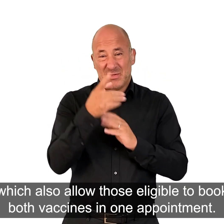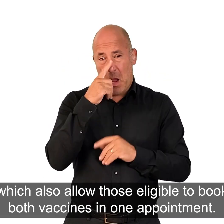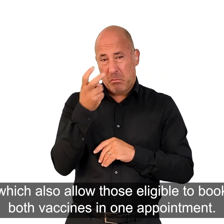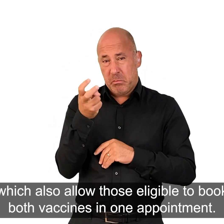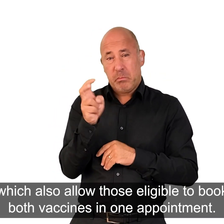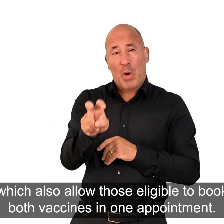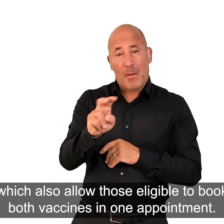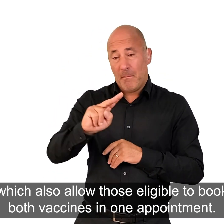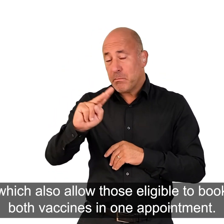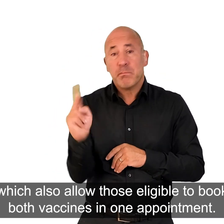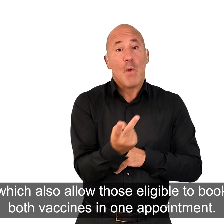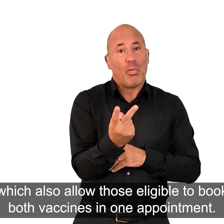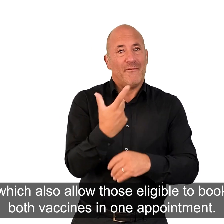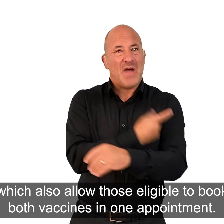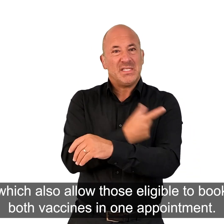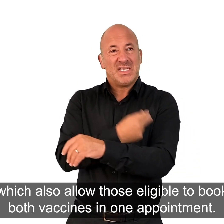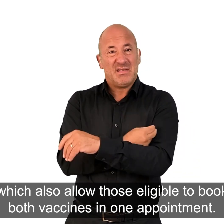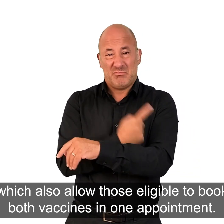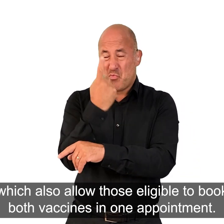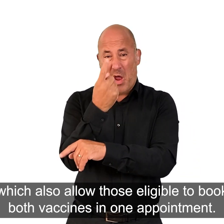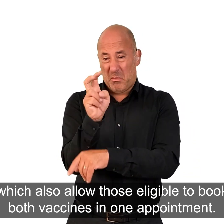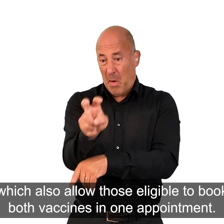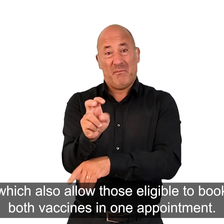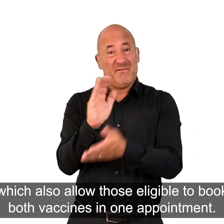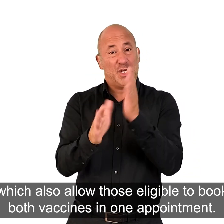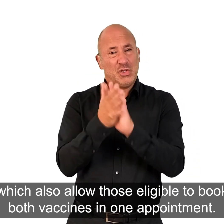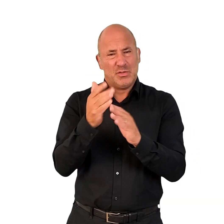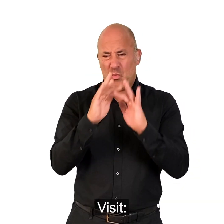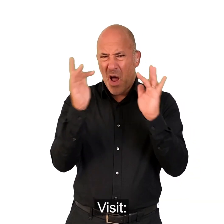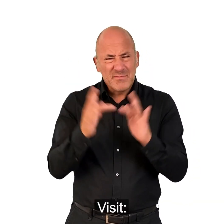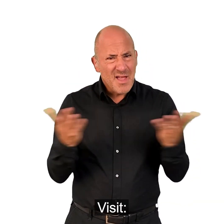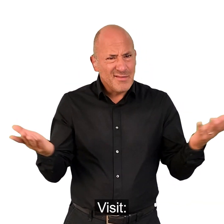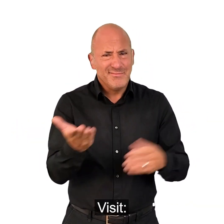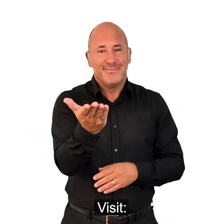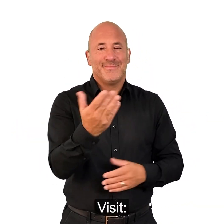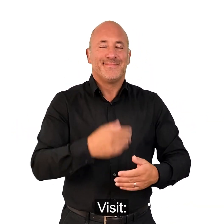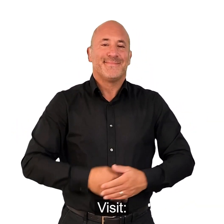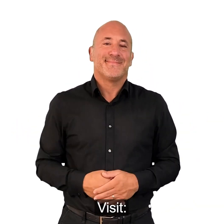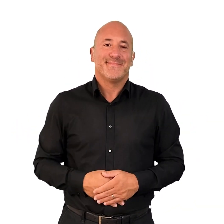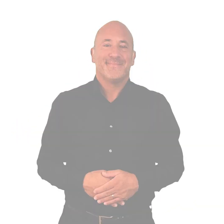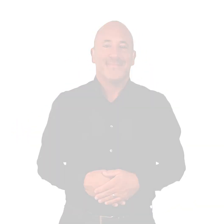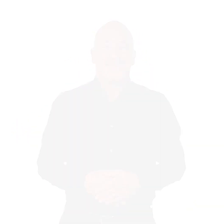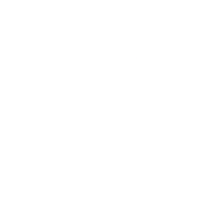which also allow those eligible to book both vaccines in one appointment. Visit